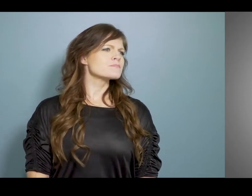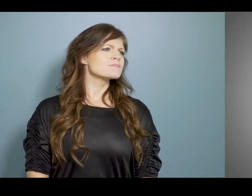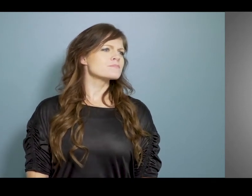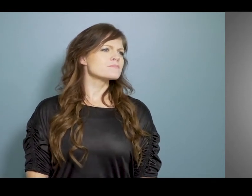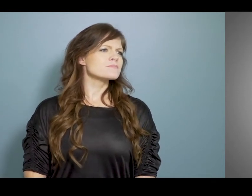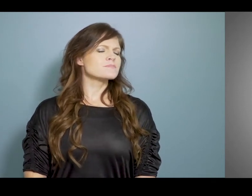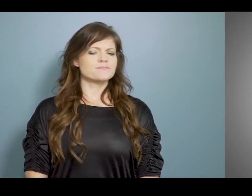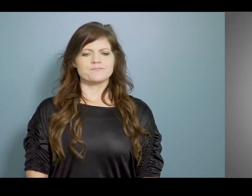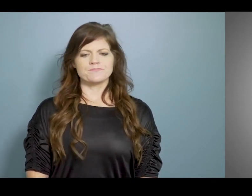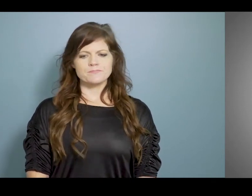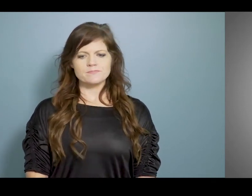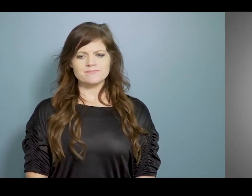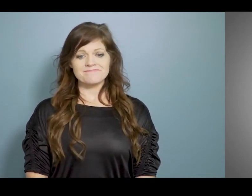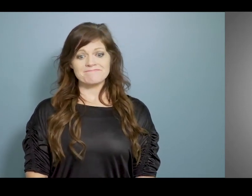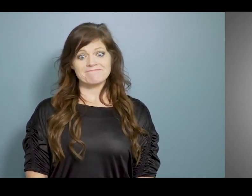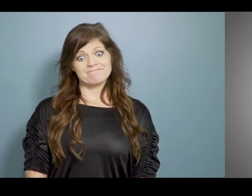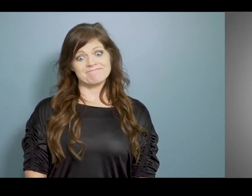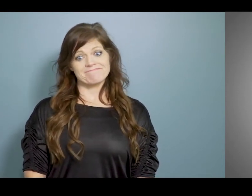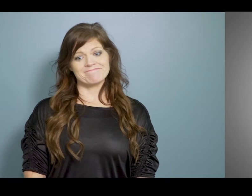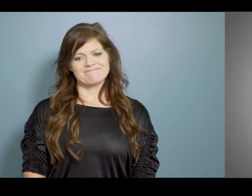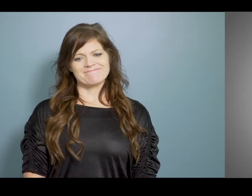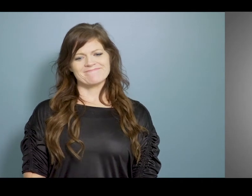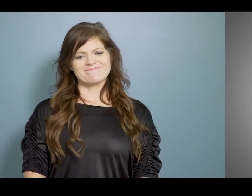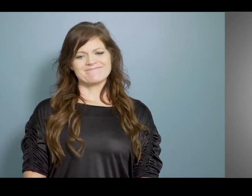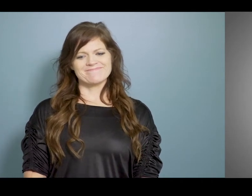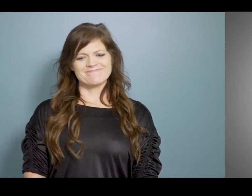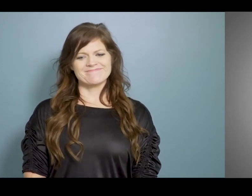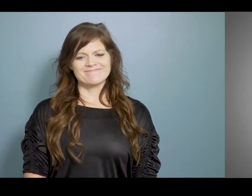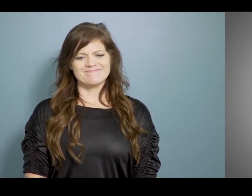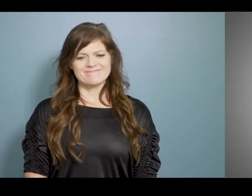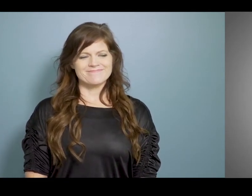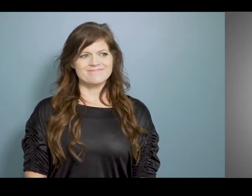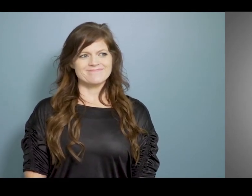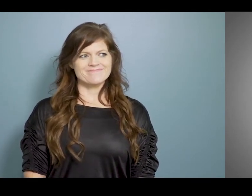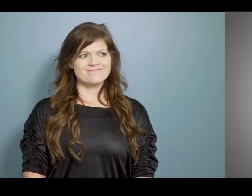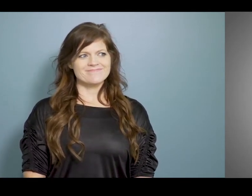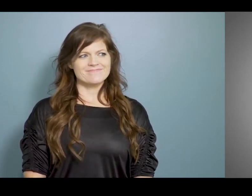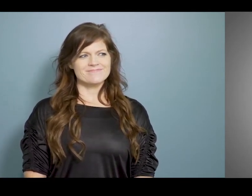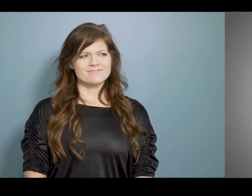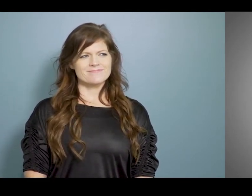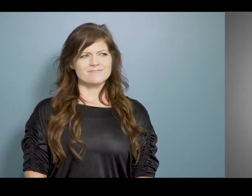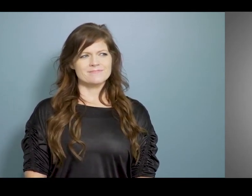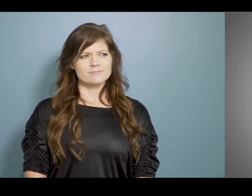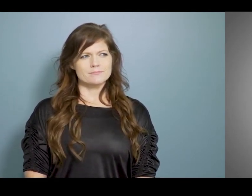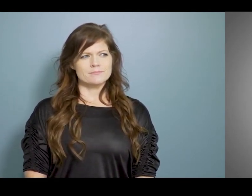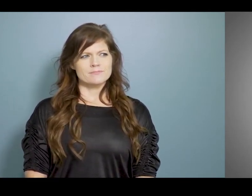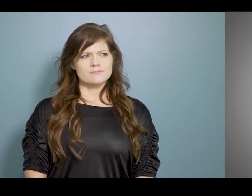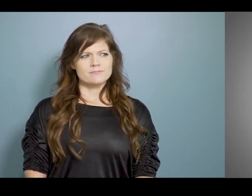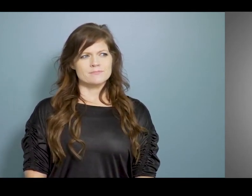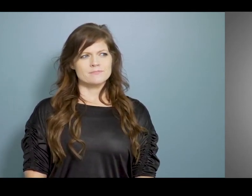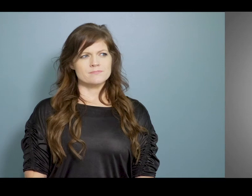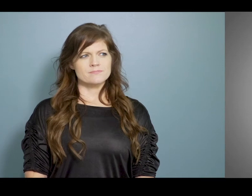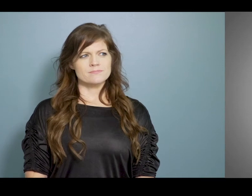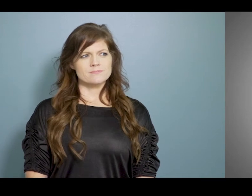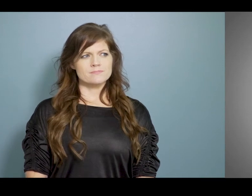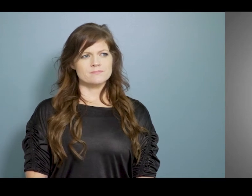A is for acknowledge your thoughts and feelings. Silently and kindly acknowledge whatever is showing up inside you,